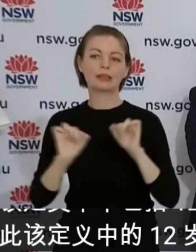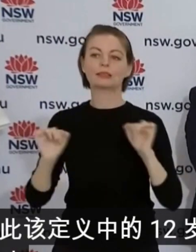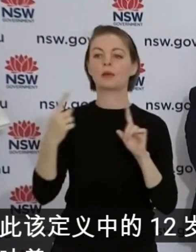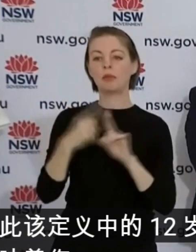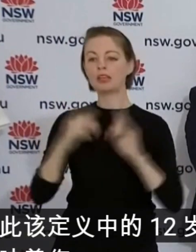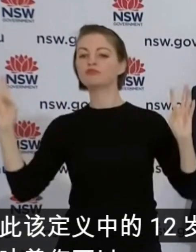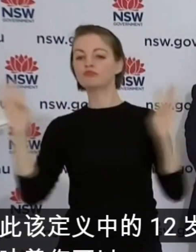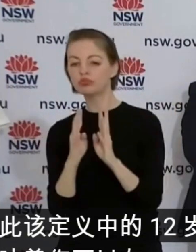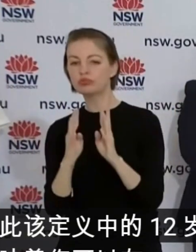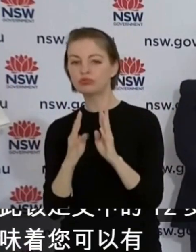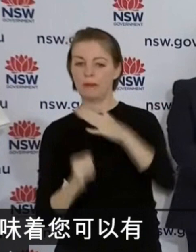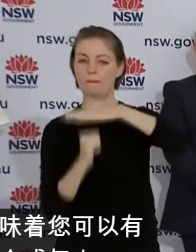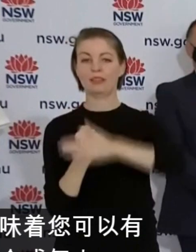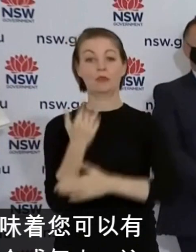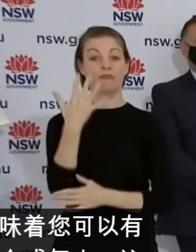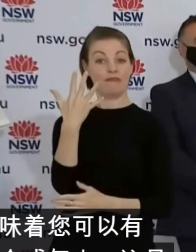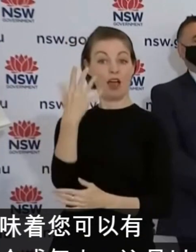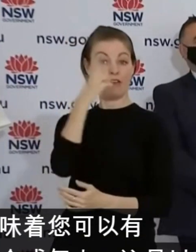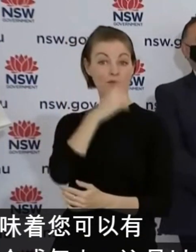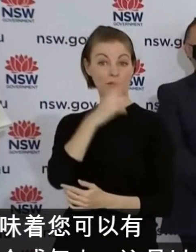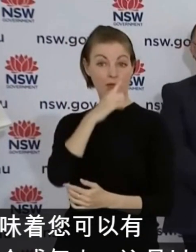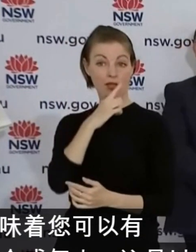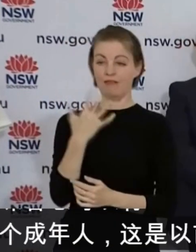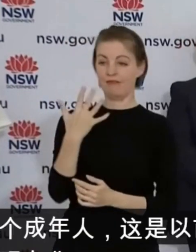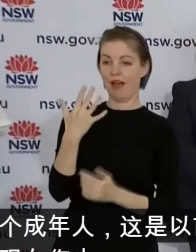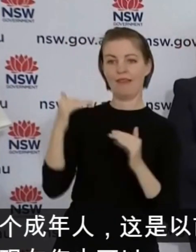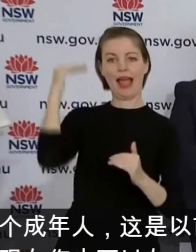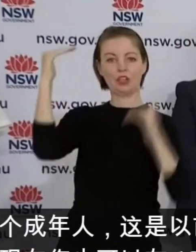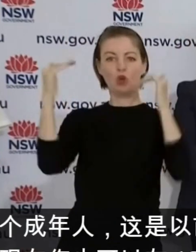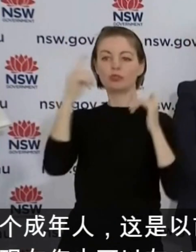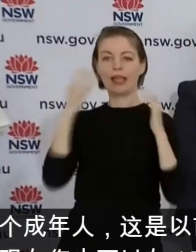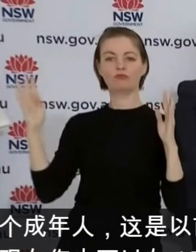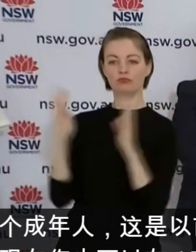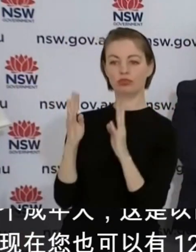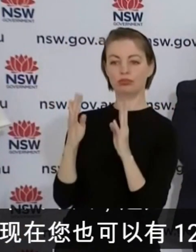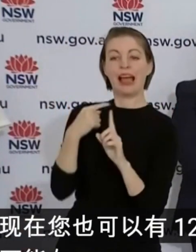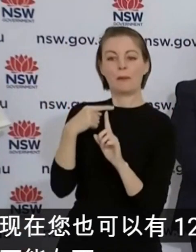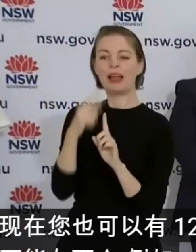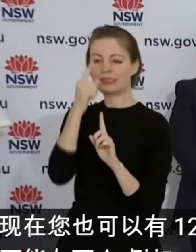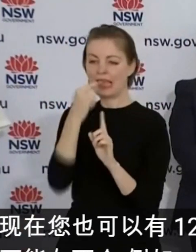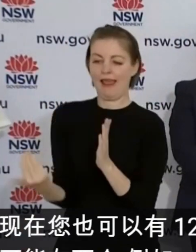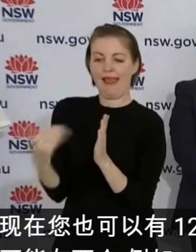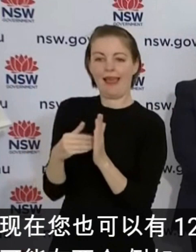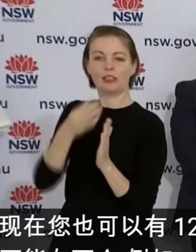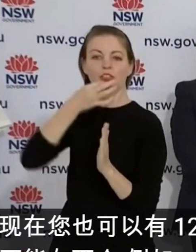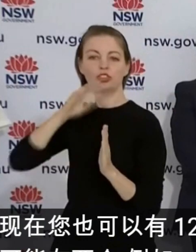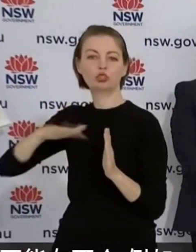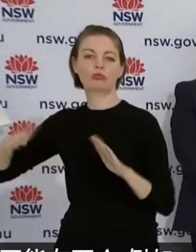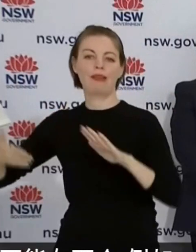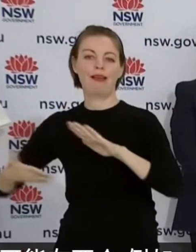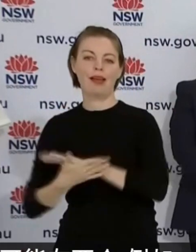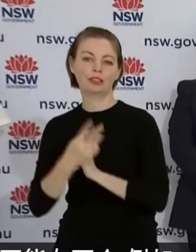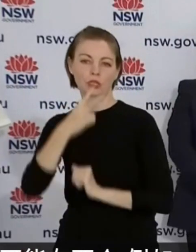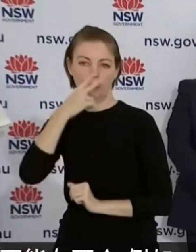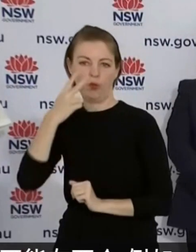or under in that definition. That means you can have 5 adults, which was the previous rule, but now you can have kids under 12 as well. You might have 2 kids each for